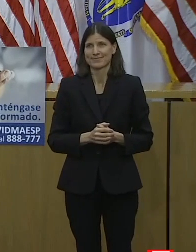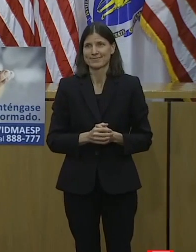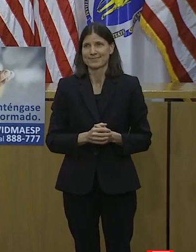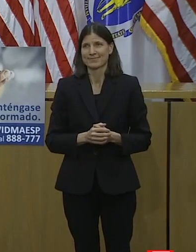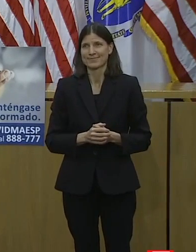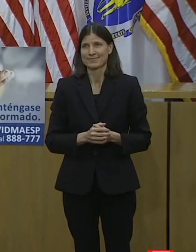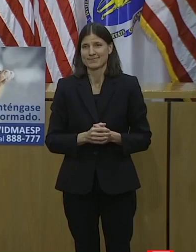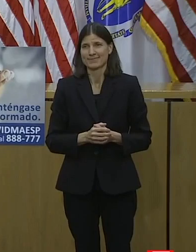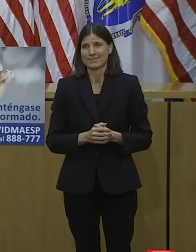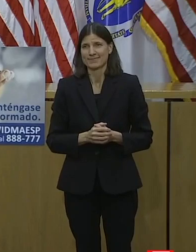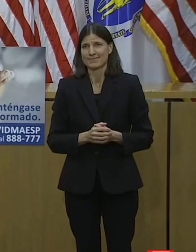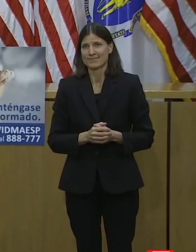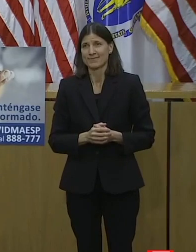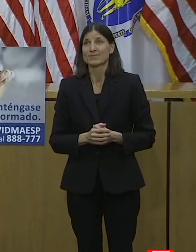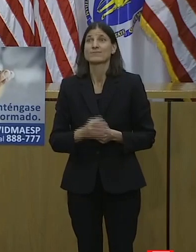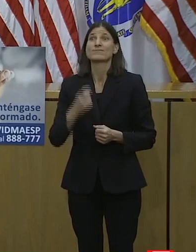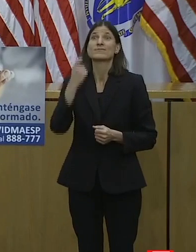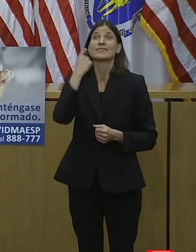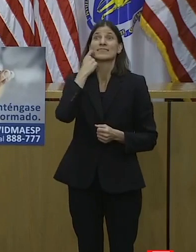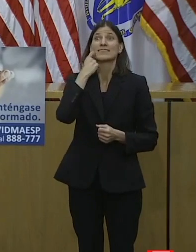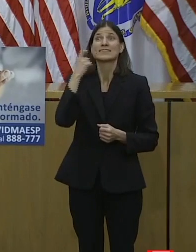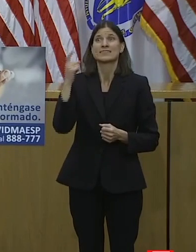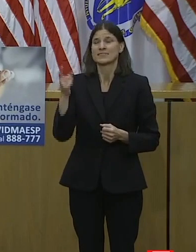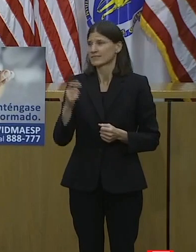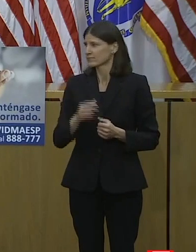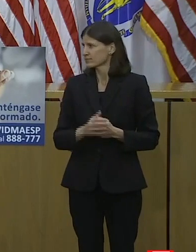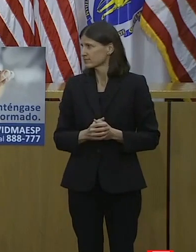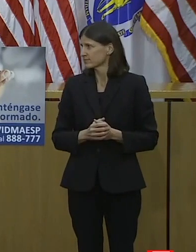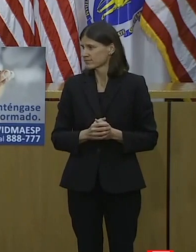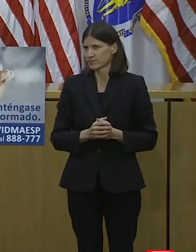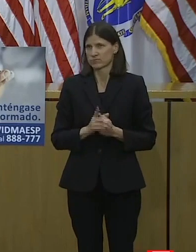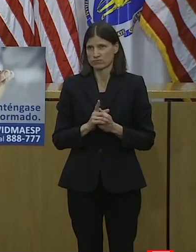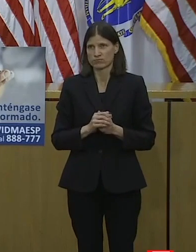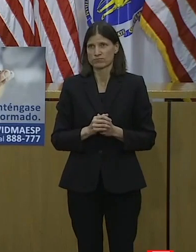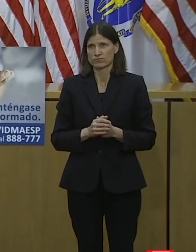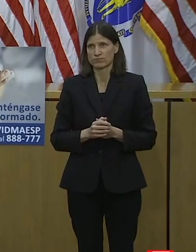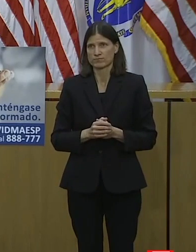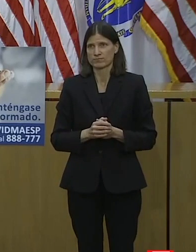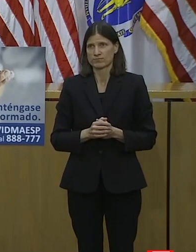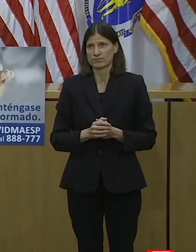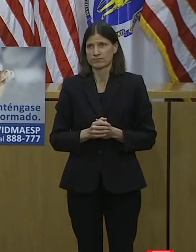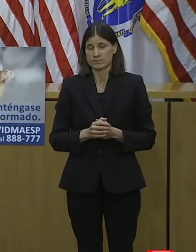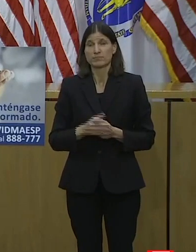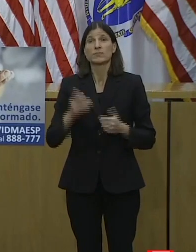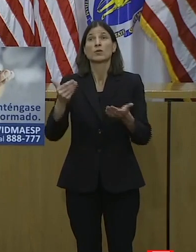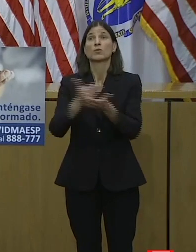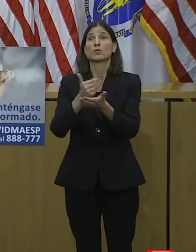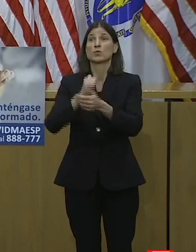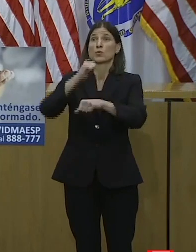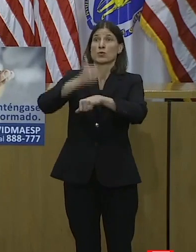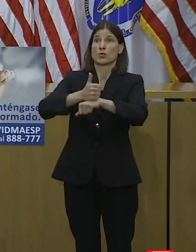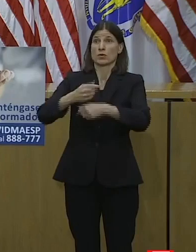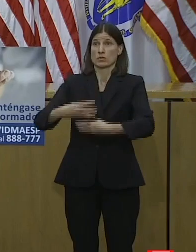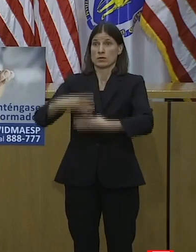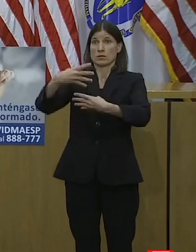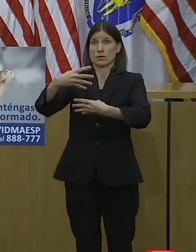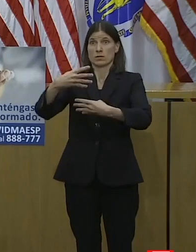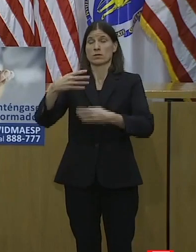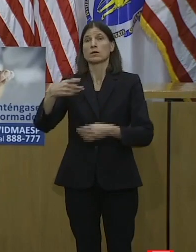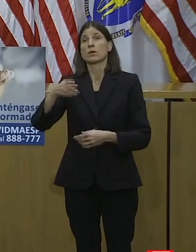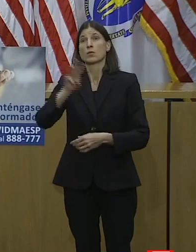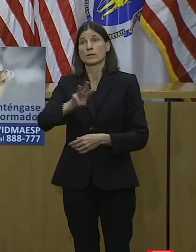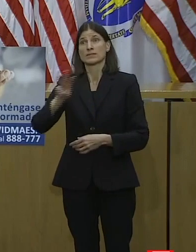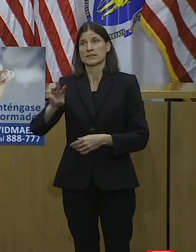more than 70,000 people have now used the online tool. Bowie's Health tool is free and live for